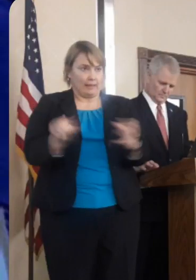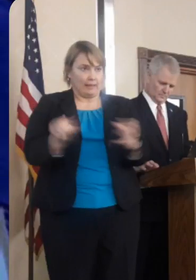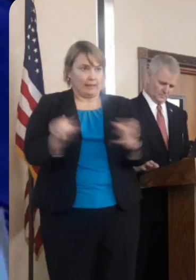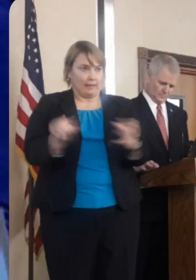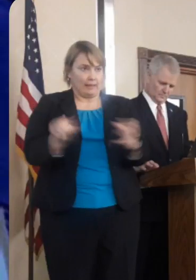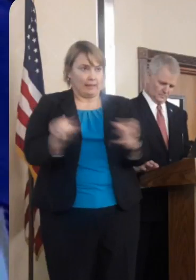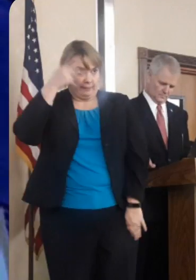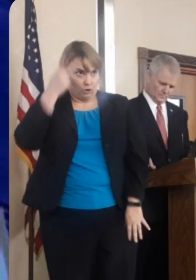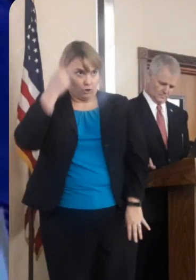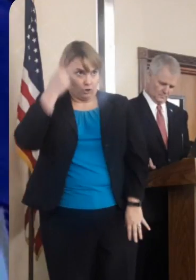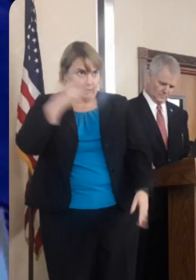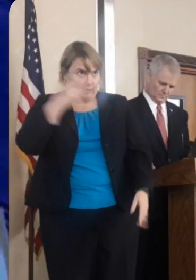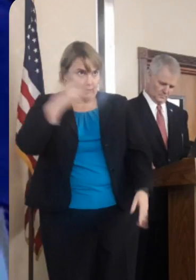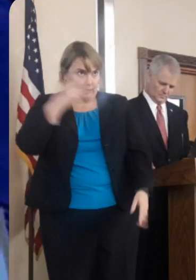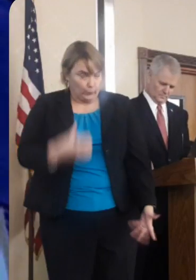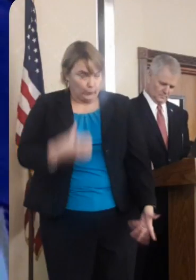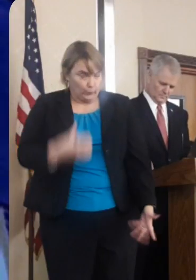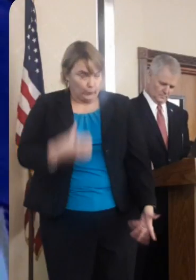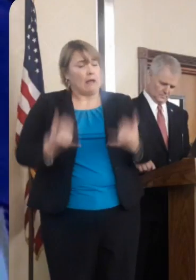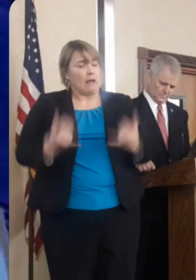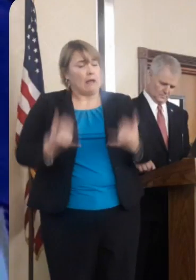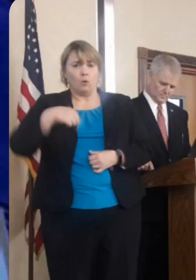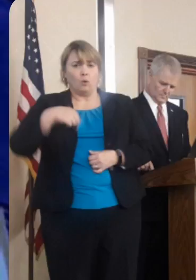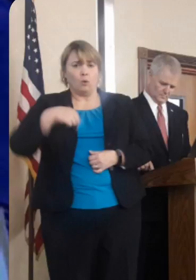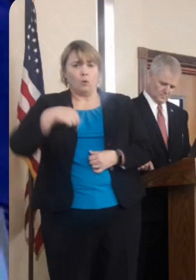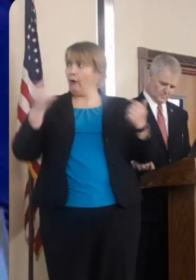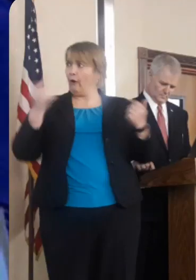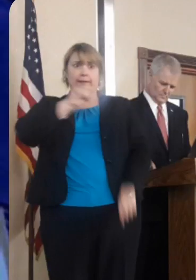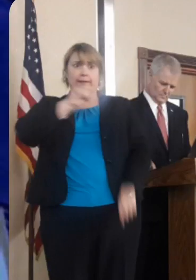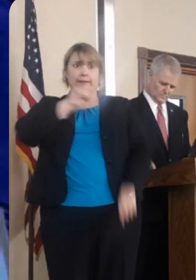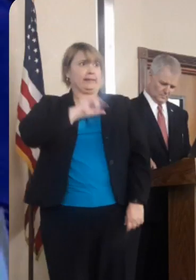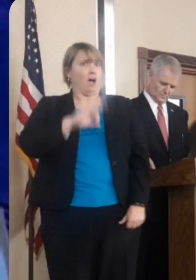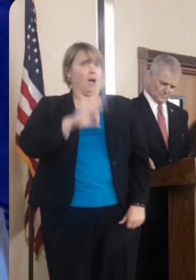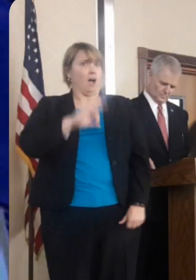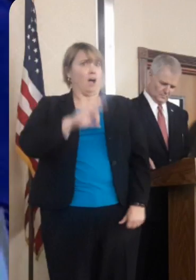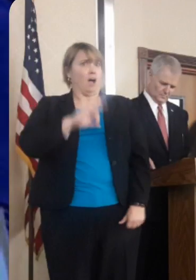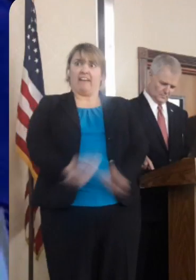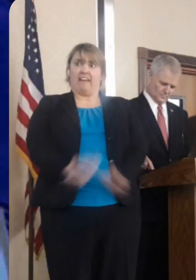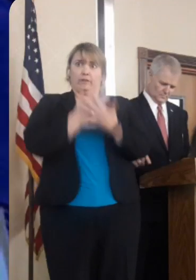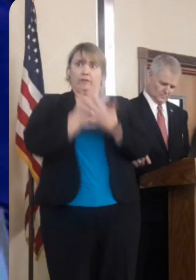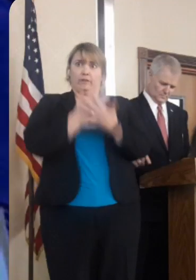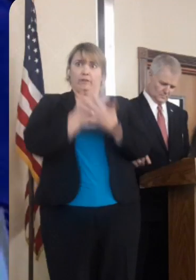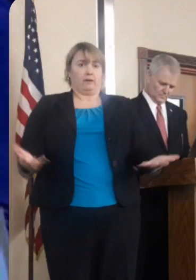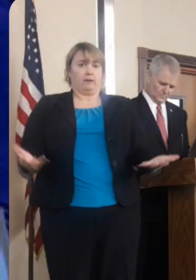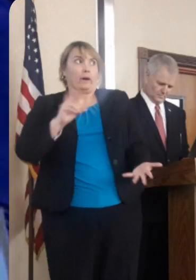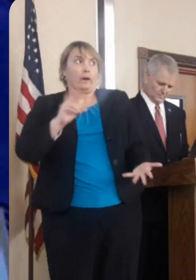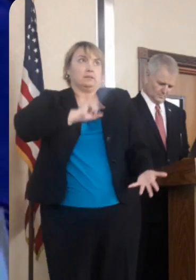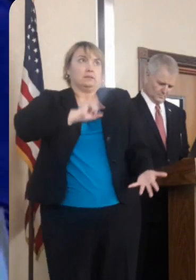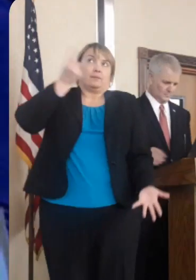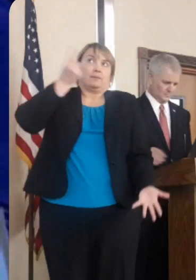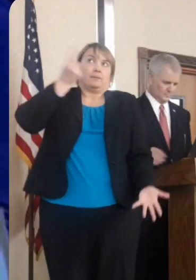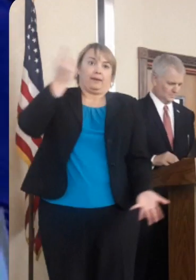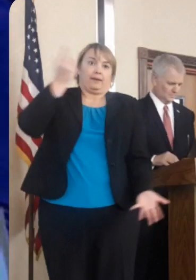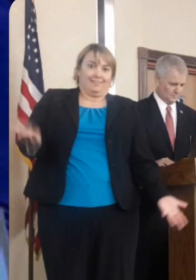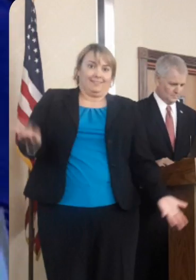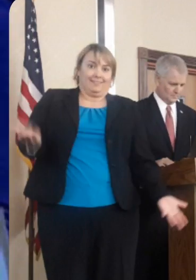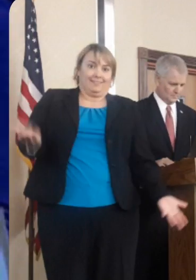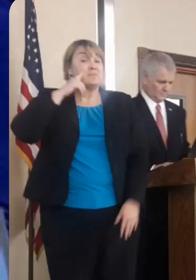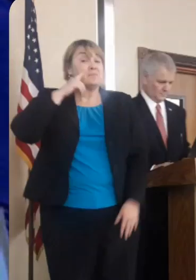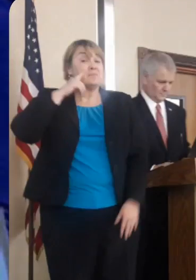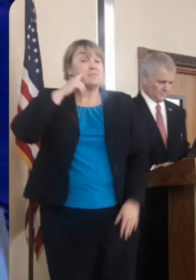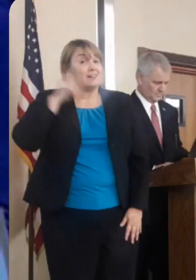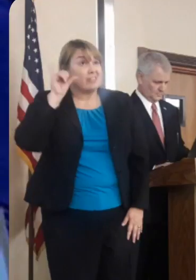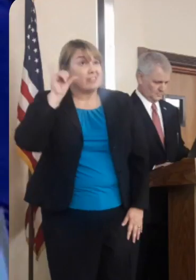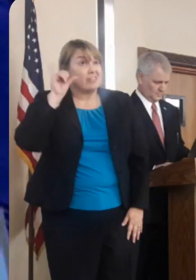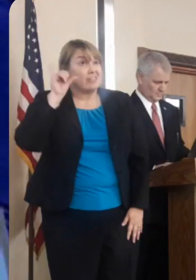point where we're all guilty of everything, or at least guilty of something. Now because of that, I'd like to point out that what we're